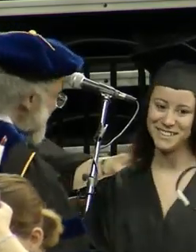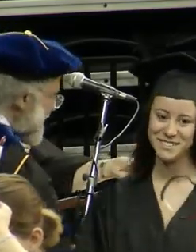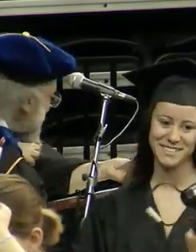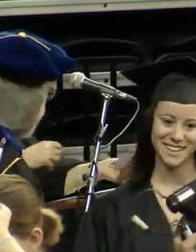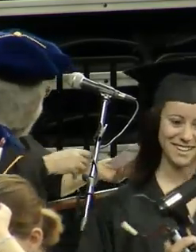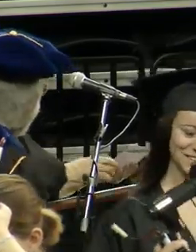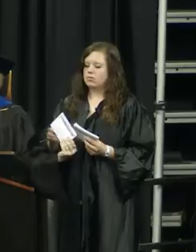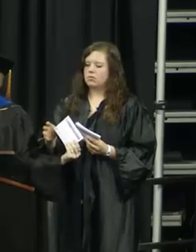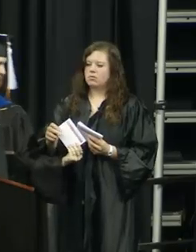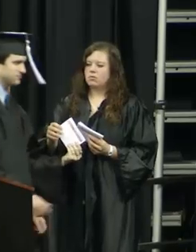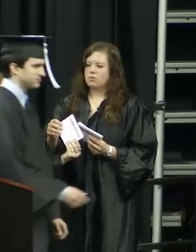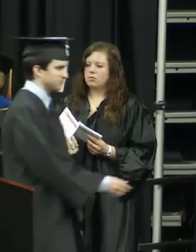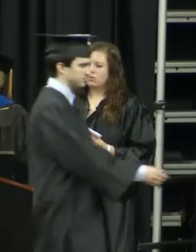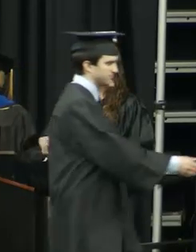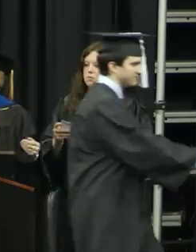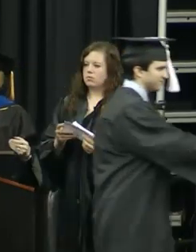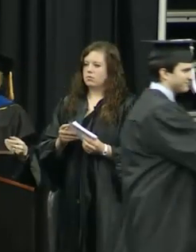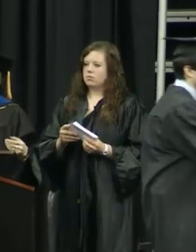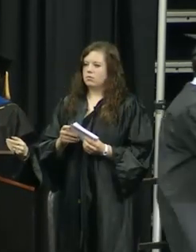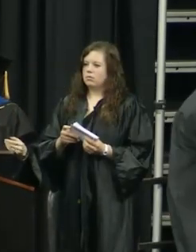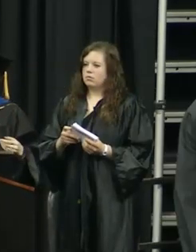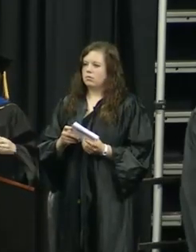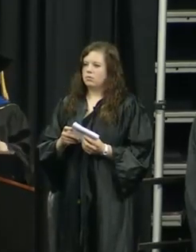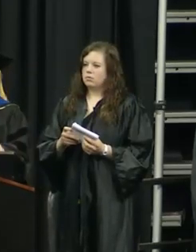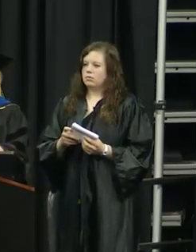Zach Duncan.